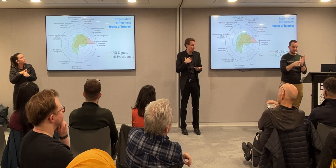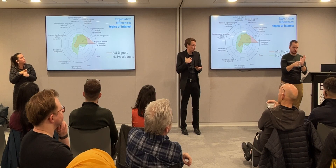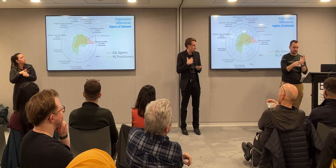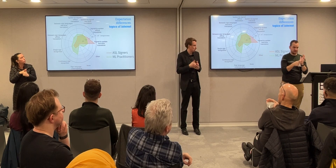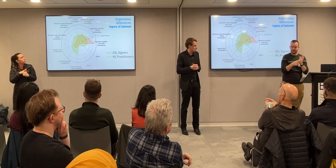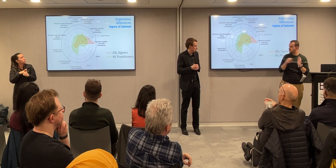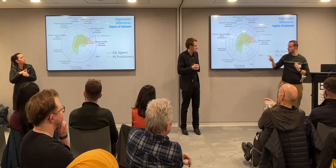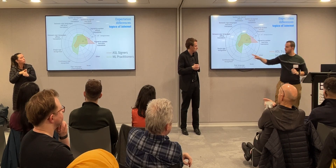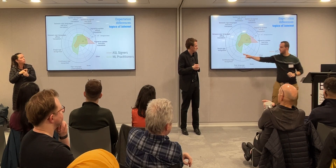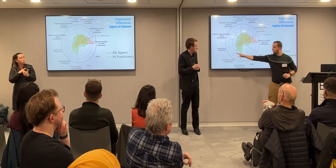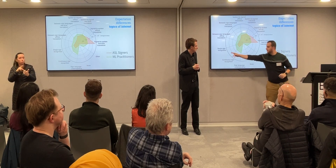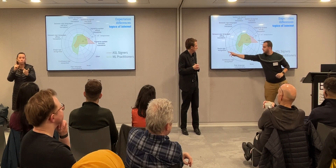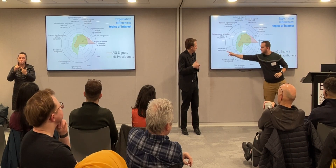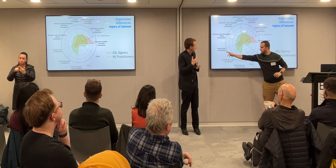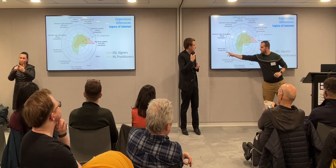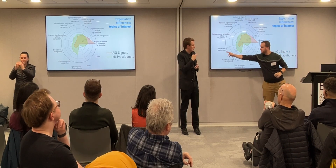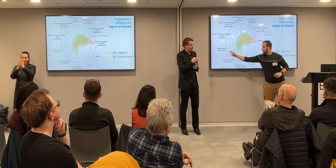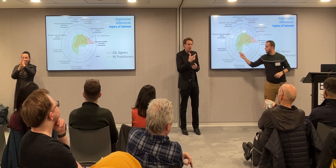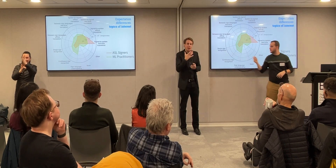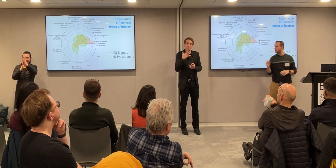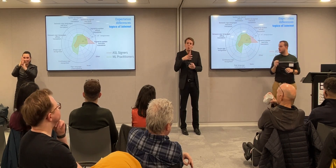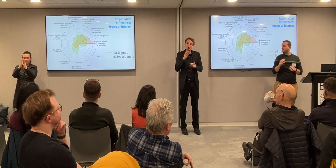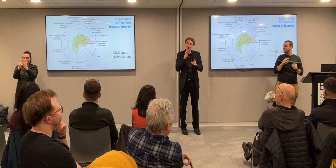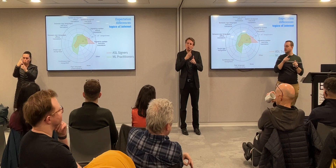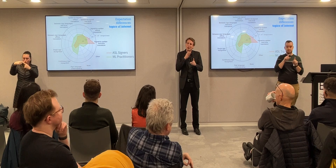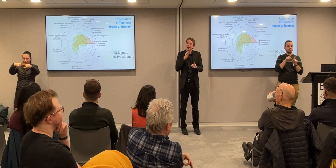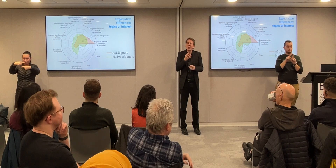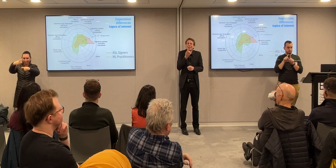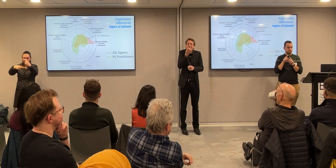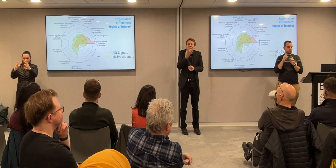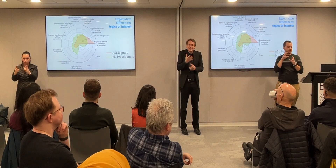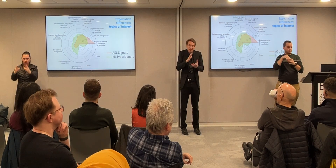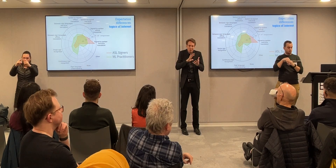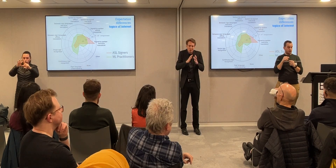It included single sign recognition here,